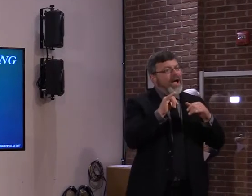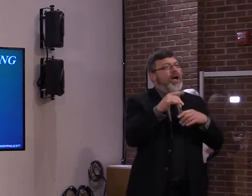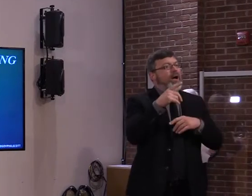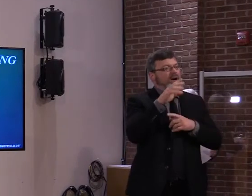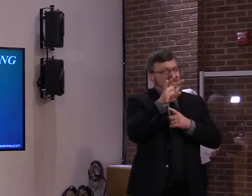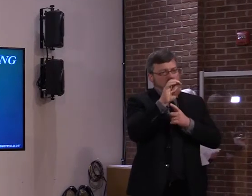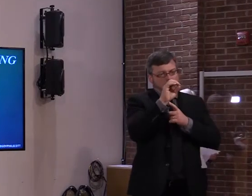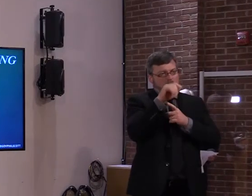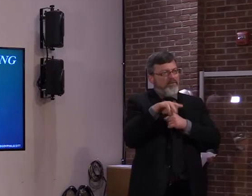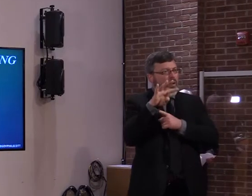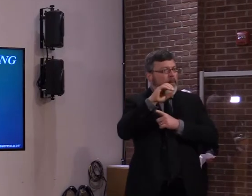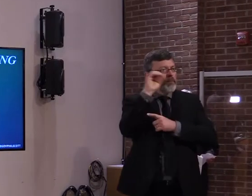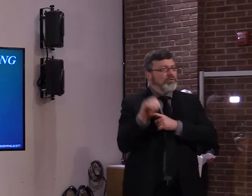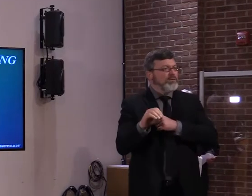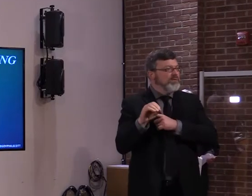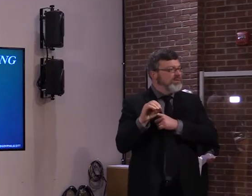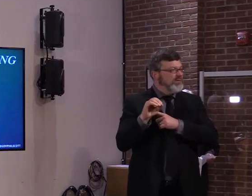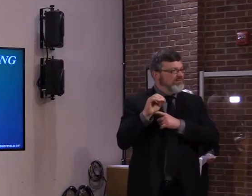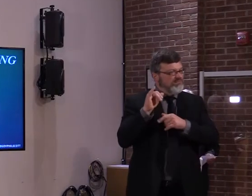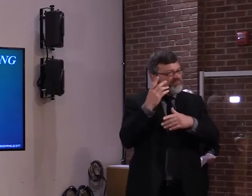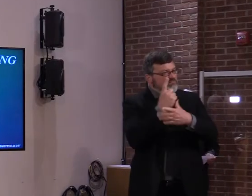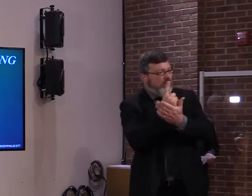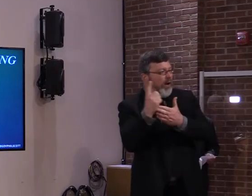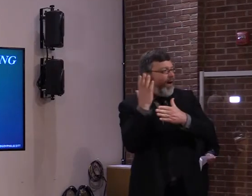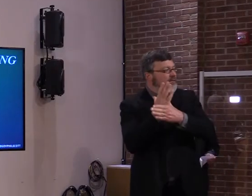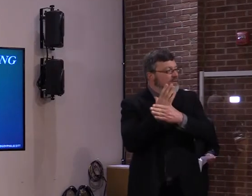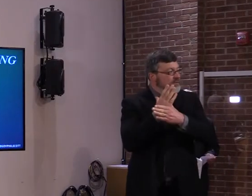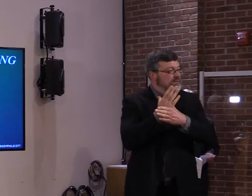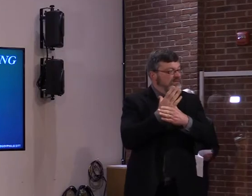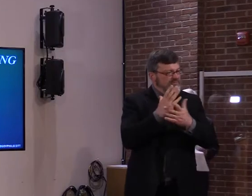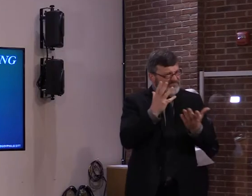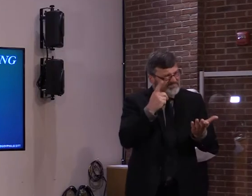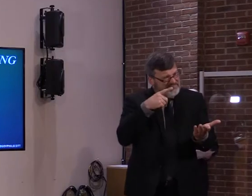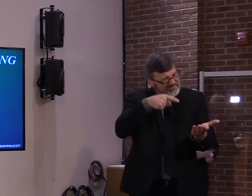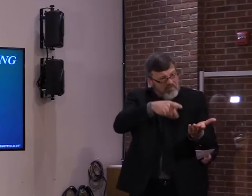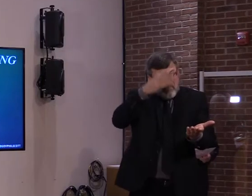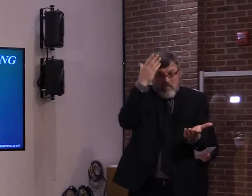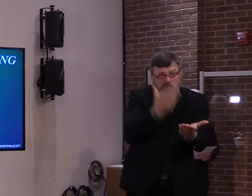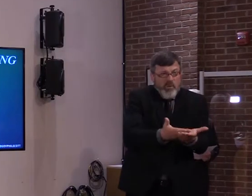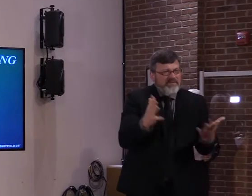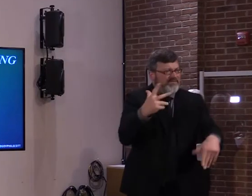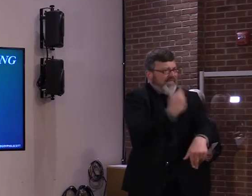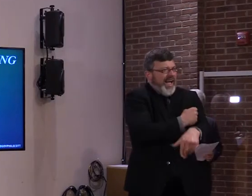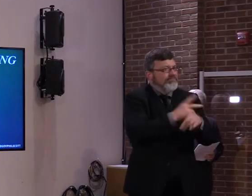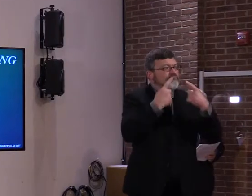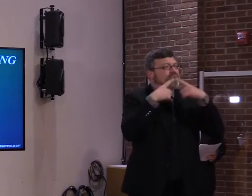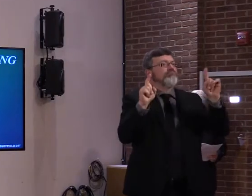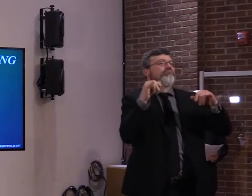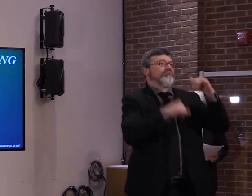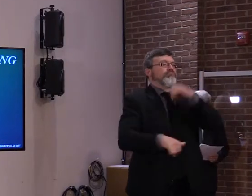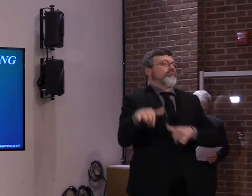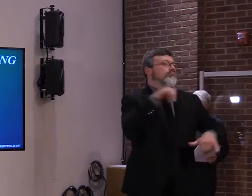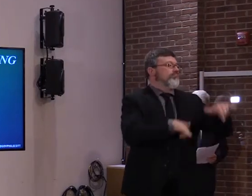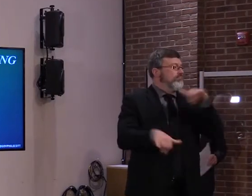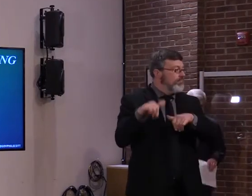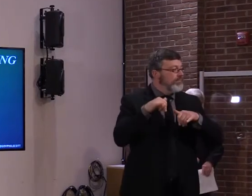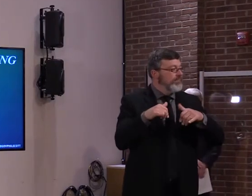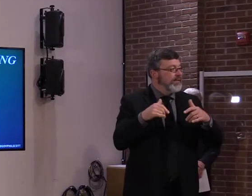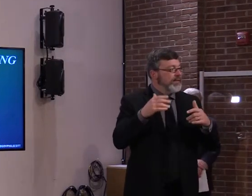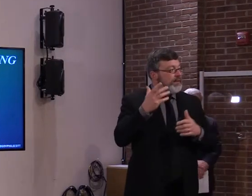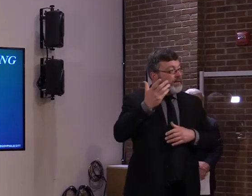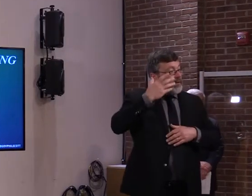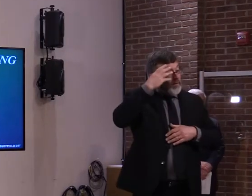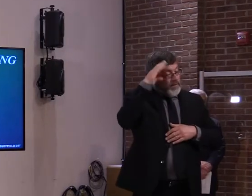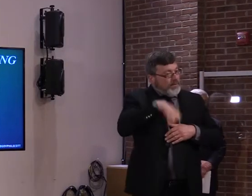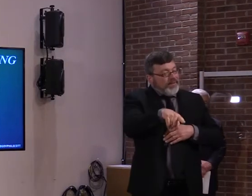is the virus. Even with low levels of COVID in our communities, the virus has the potential to